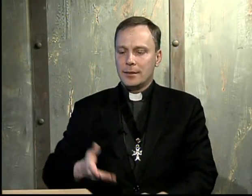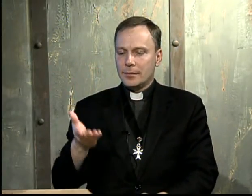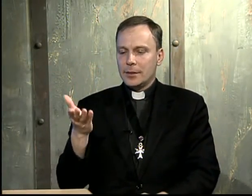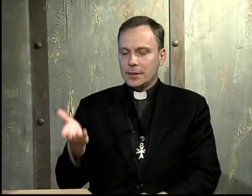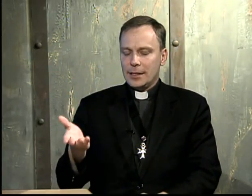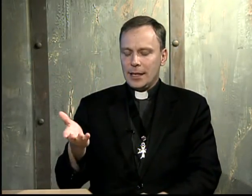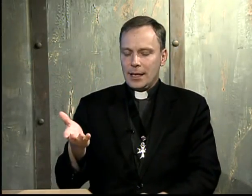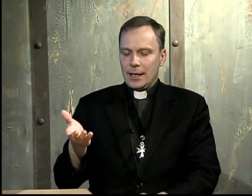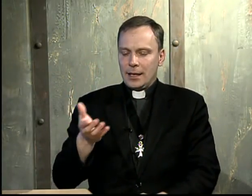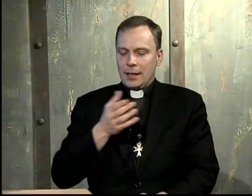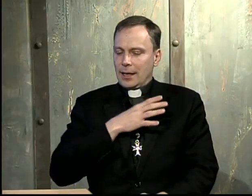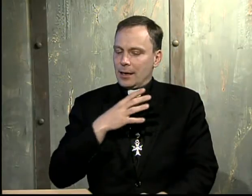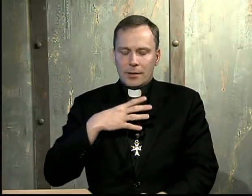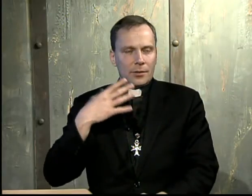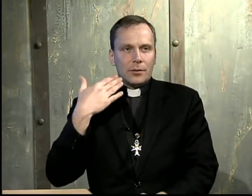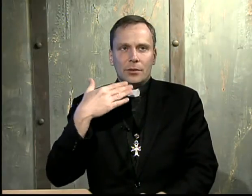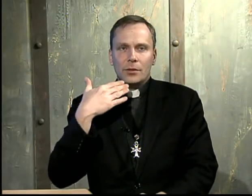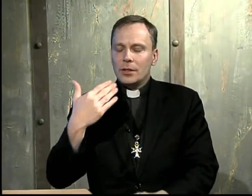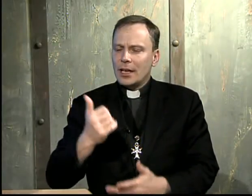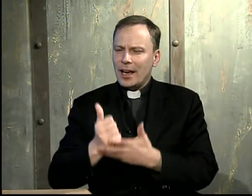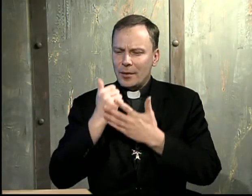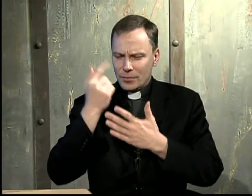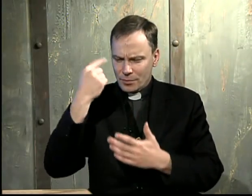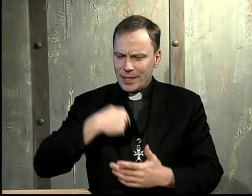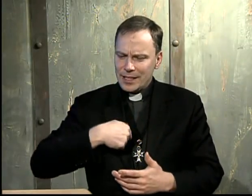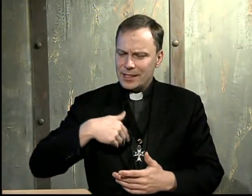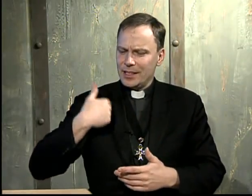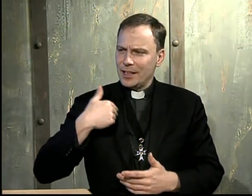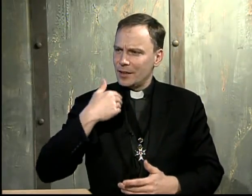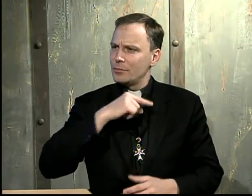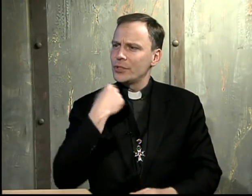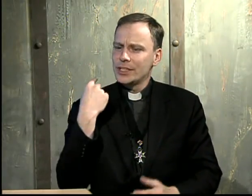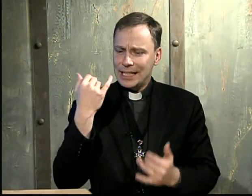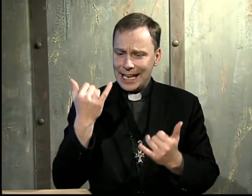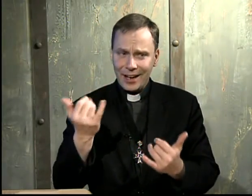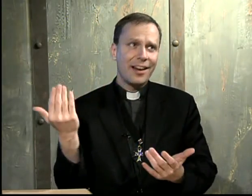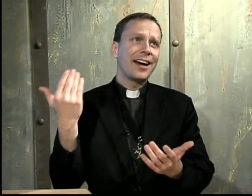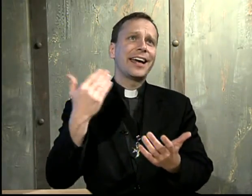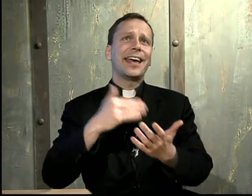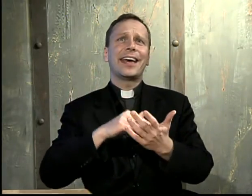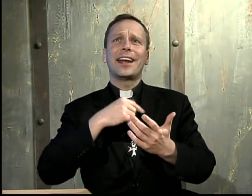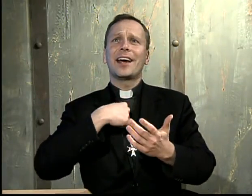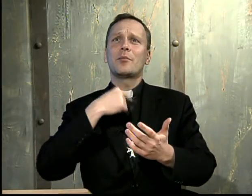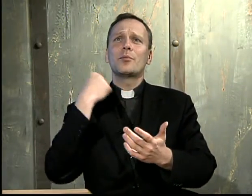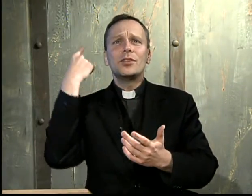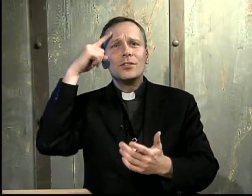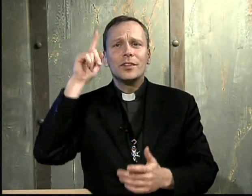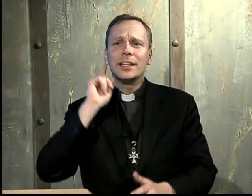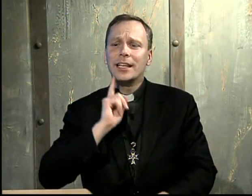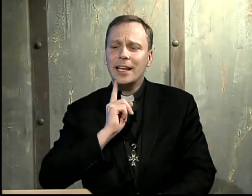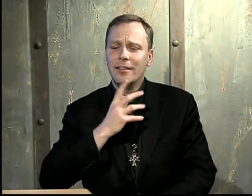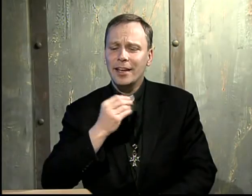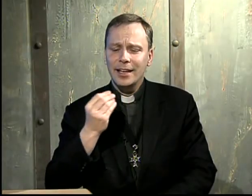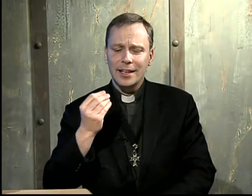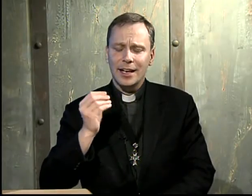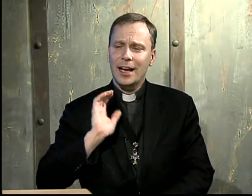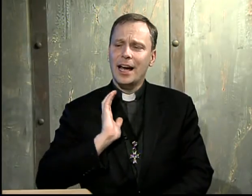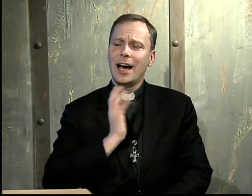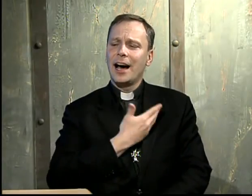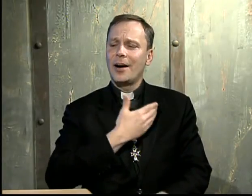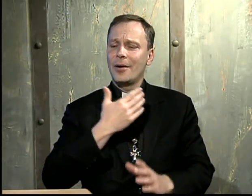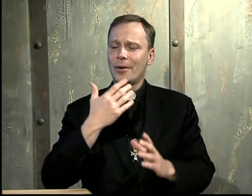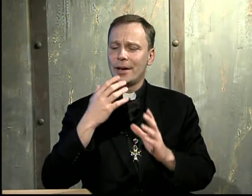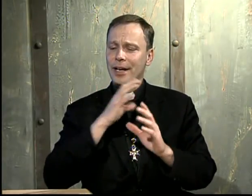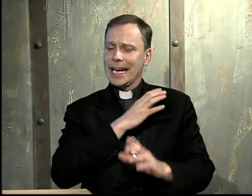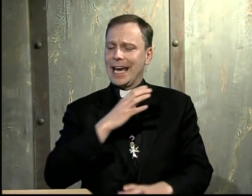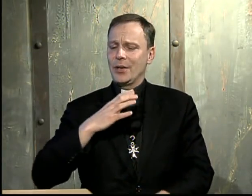again, the Knights of Columbus were present in that community, and they were such a tremendous help to me as a young priest. And then yet